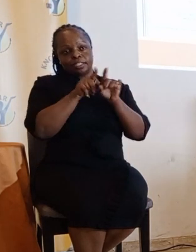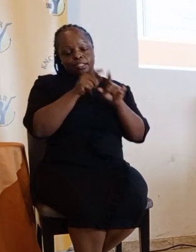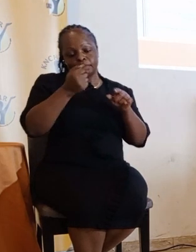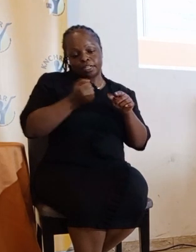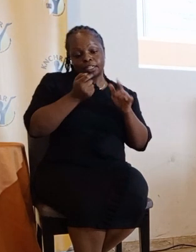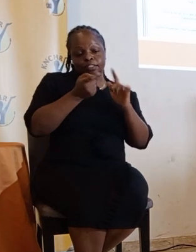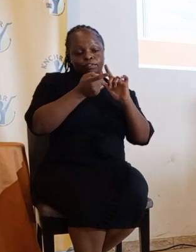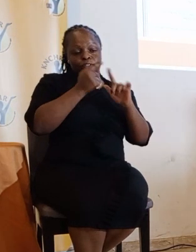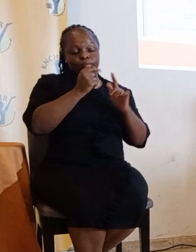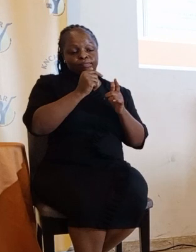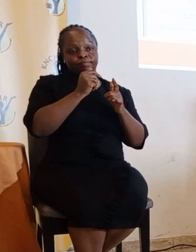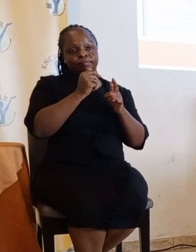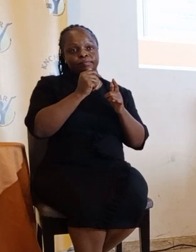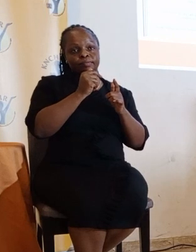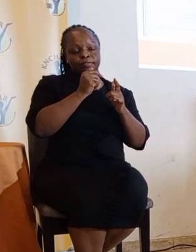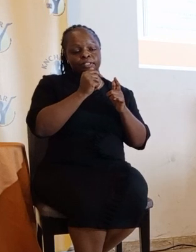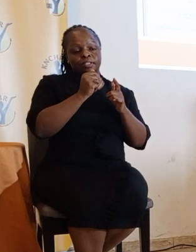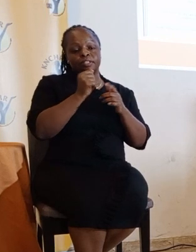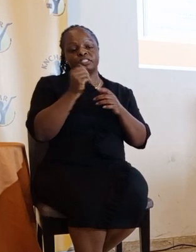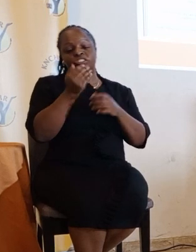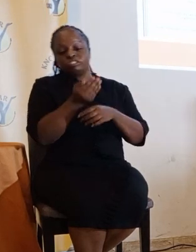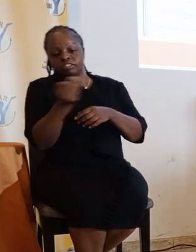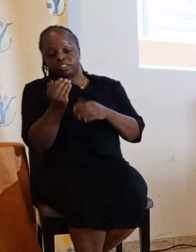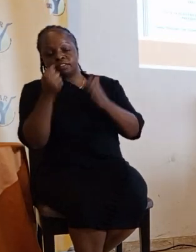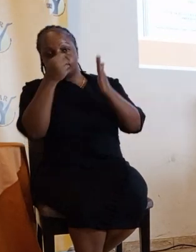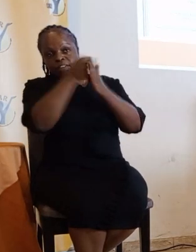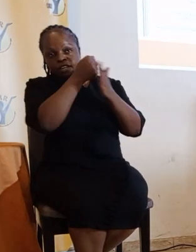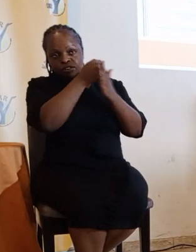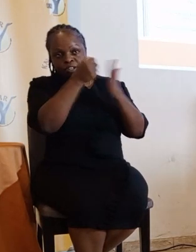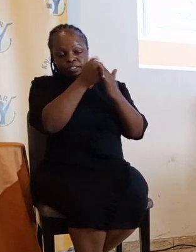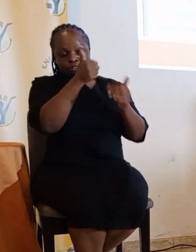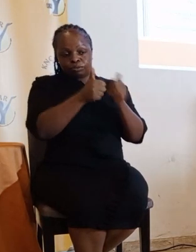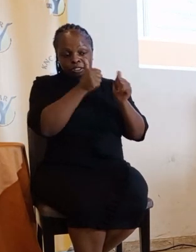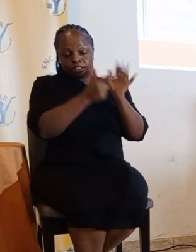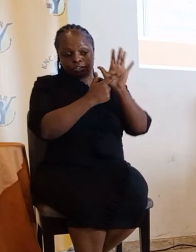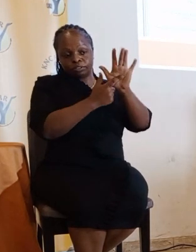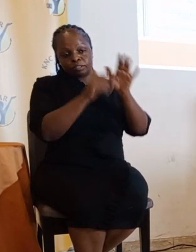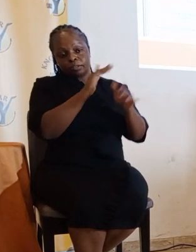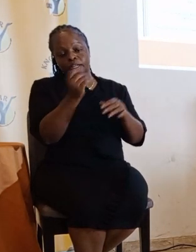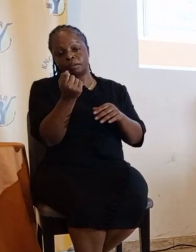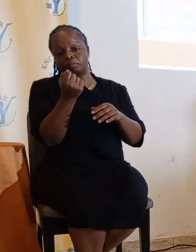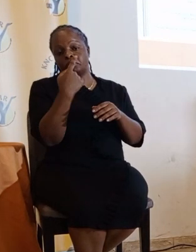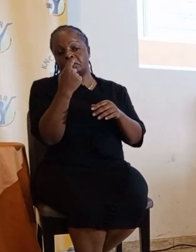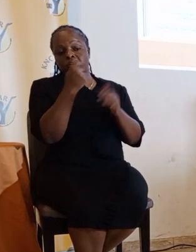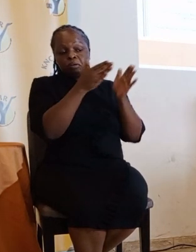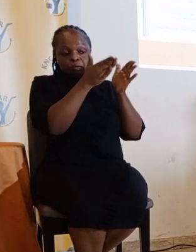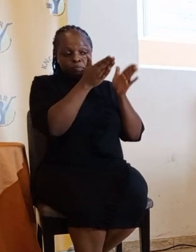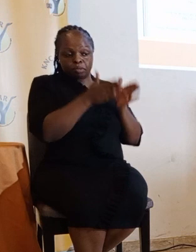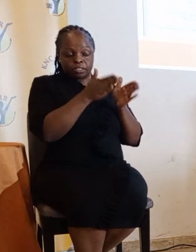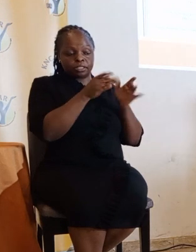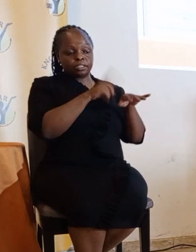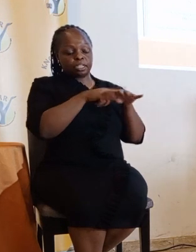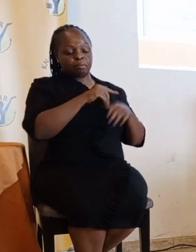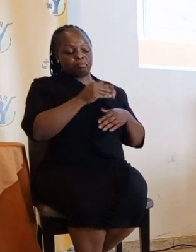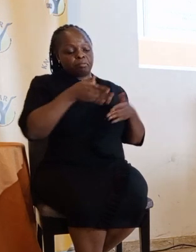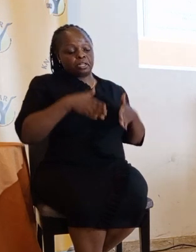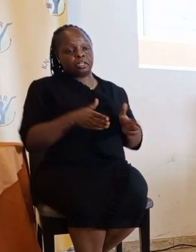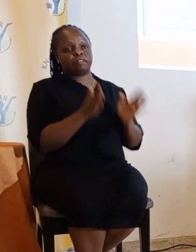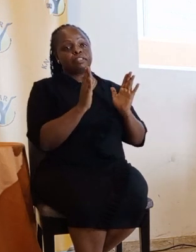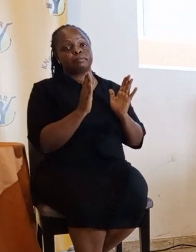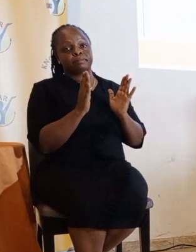from obstetric violence, which is mainly perpetrated by medical personnel during delivery.